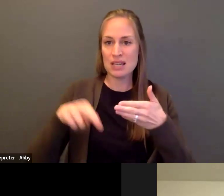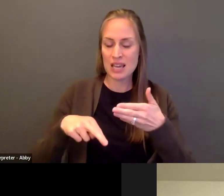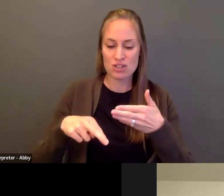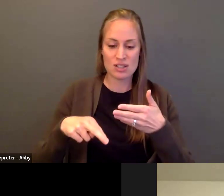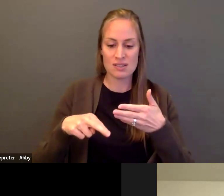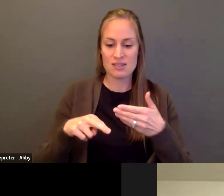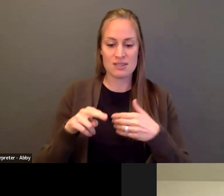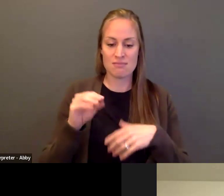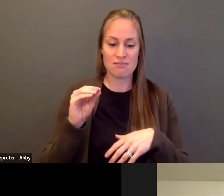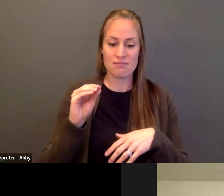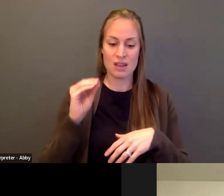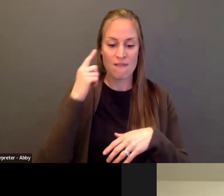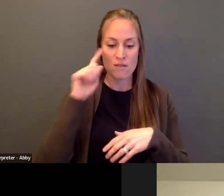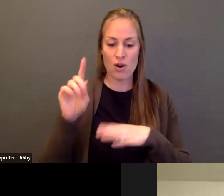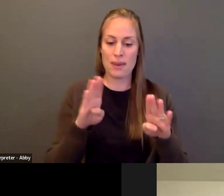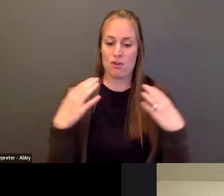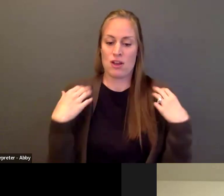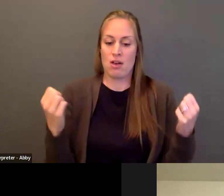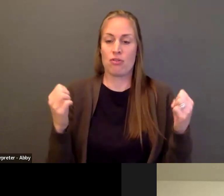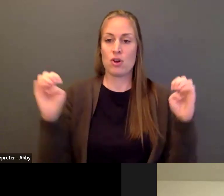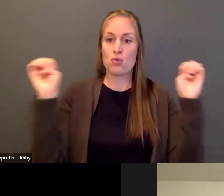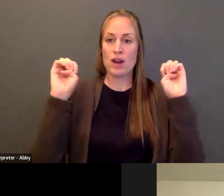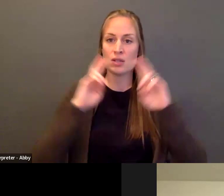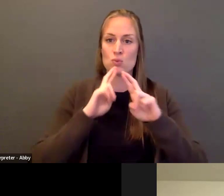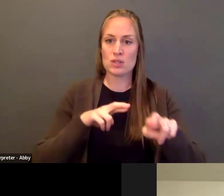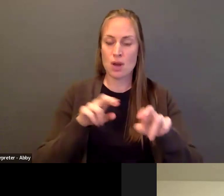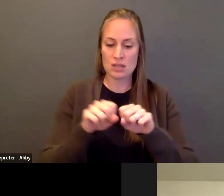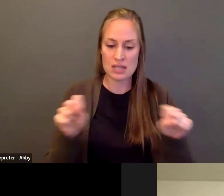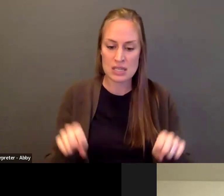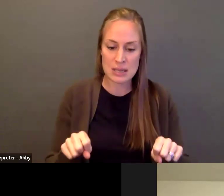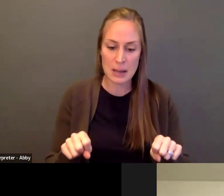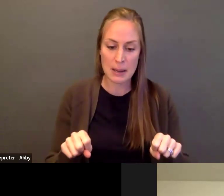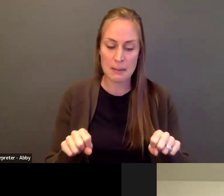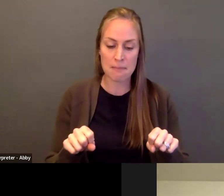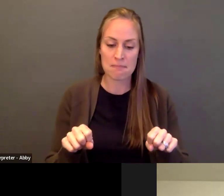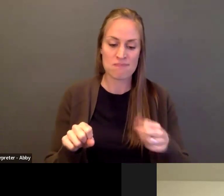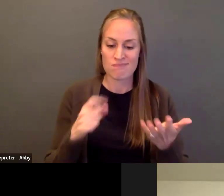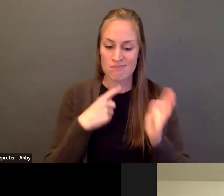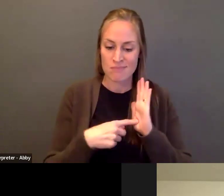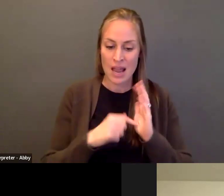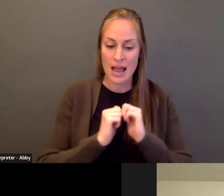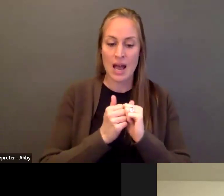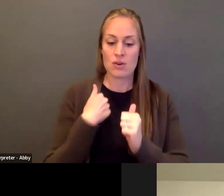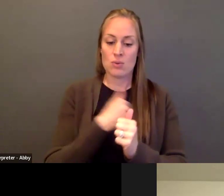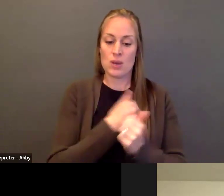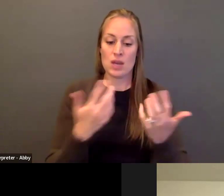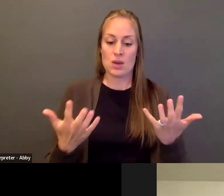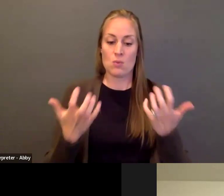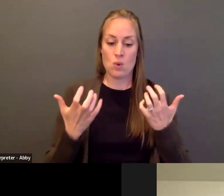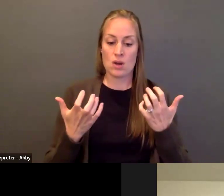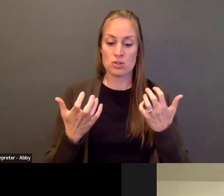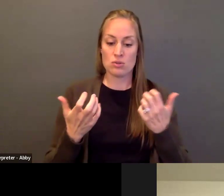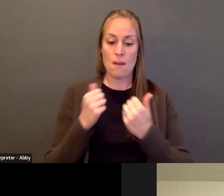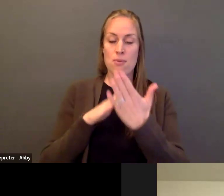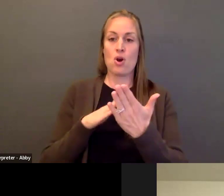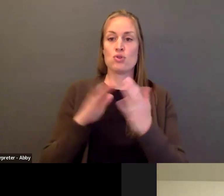So, in other words, how do we want to approach crisis response system improvement to support these adults or young people with other need? So I will